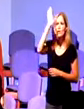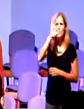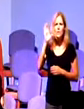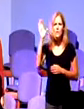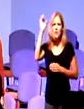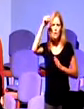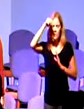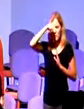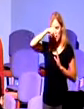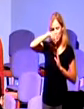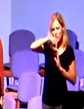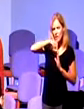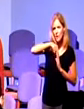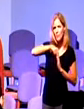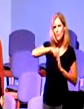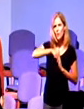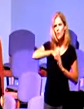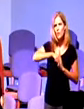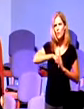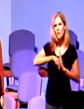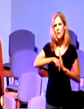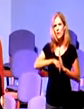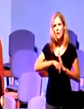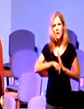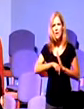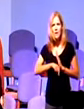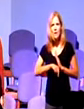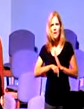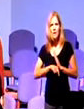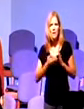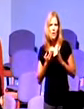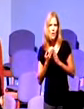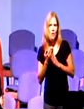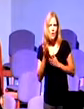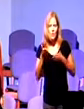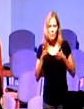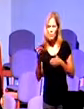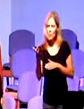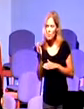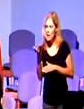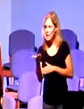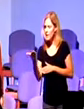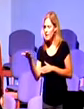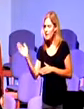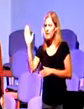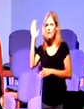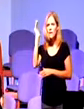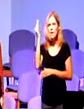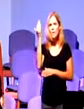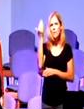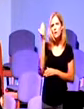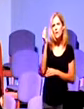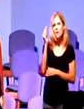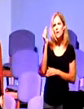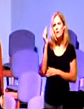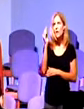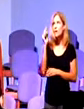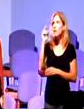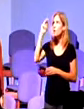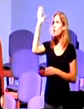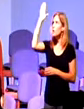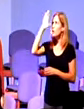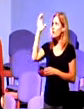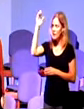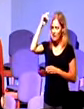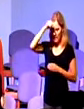required. You search much deeper within, through the way things appear,